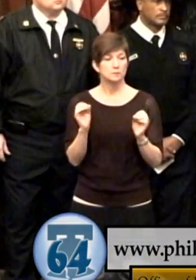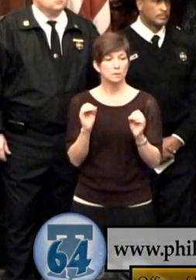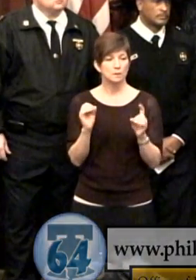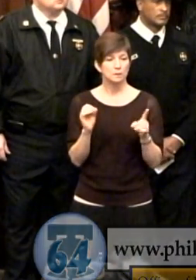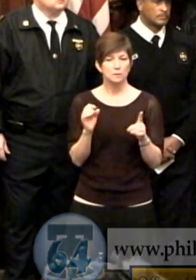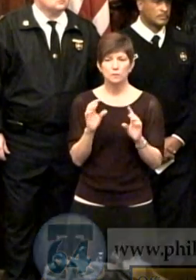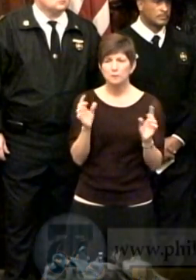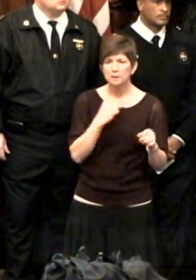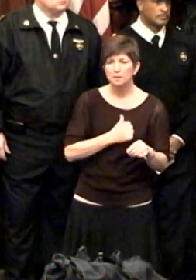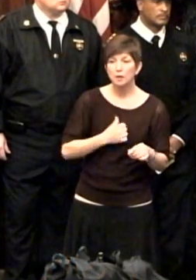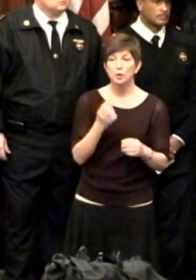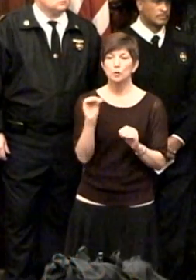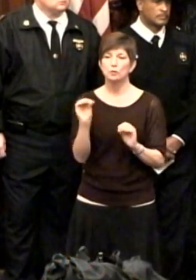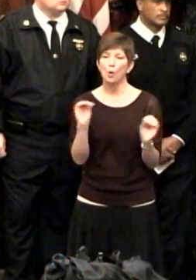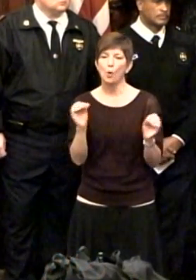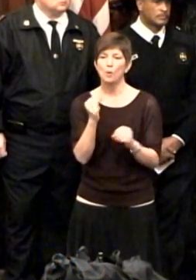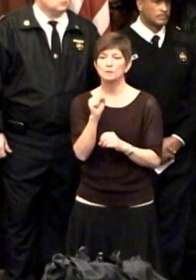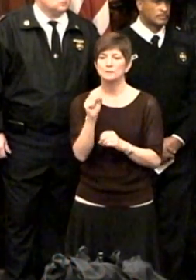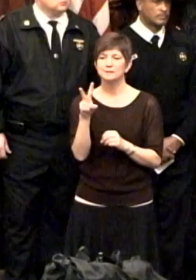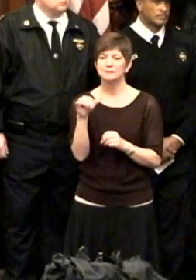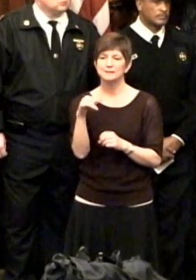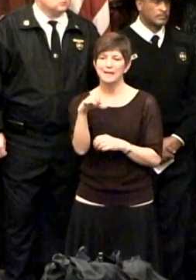I'm sorry?